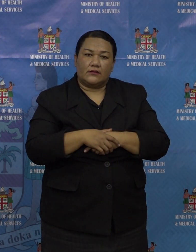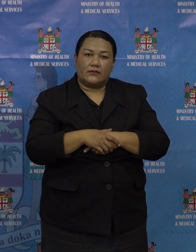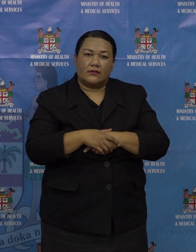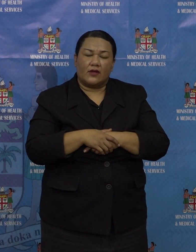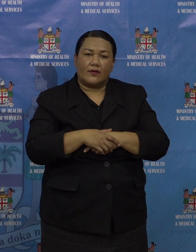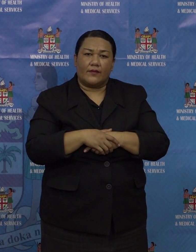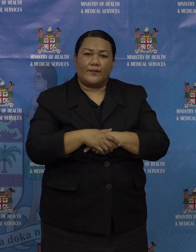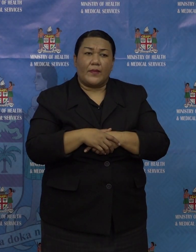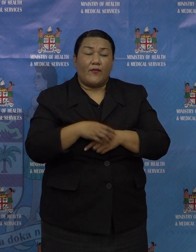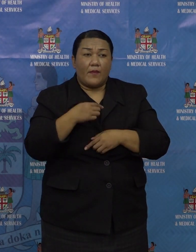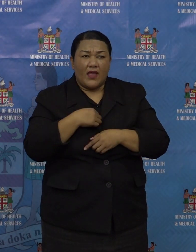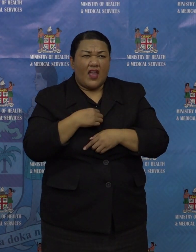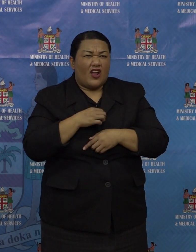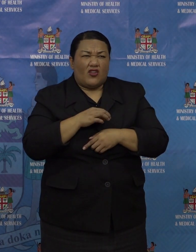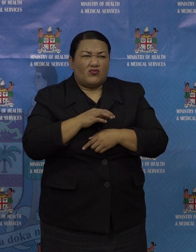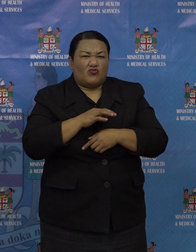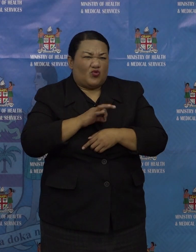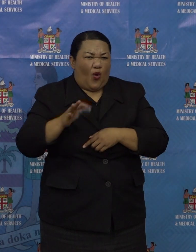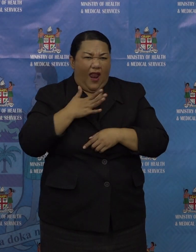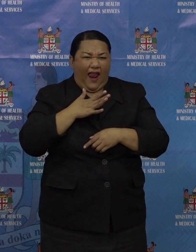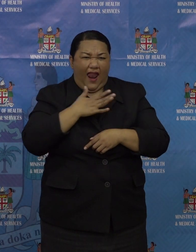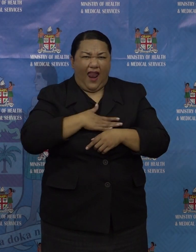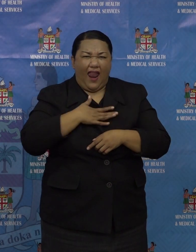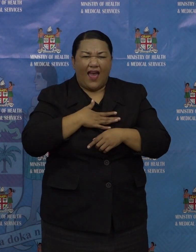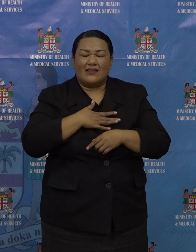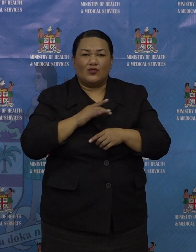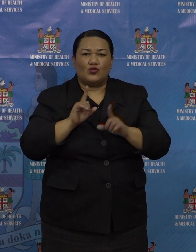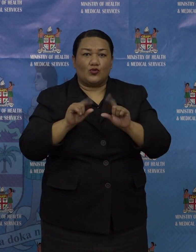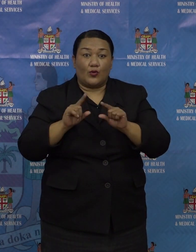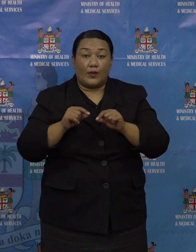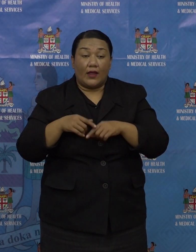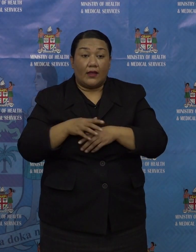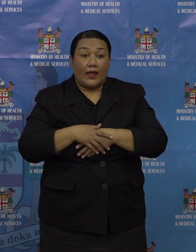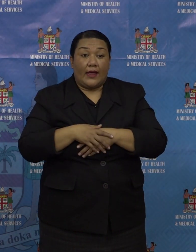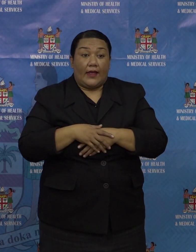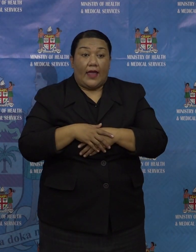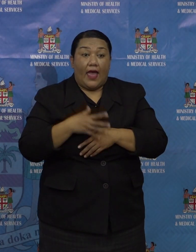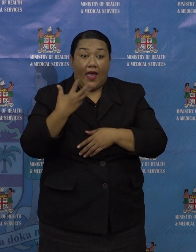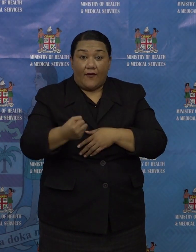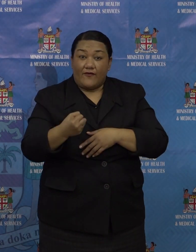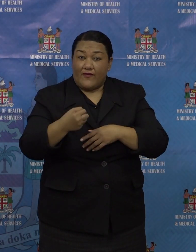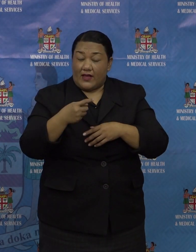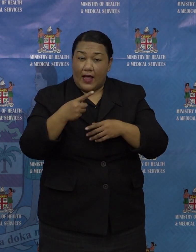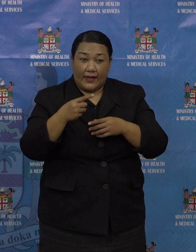I would like to do. We announced 13 deaths from COVID-19 today. These are not just numbers. These are not